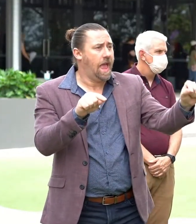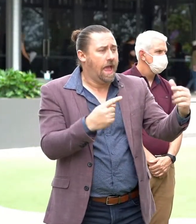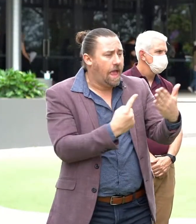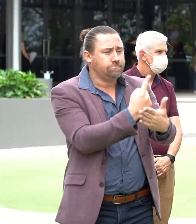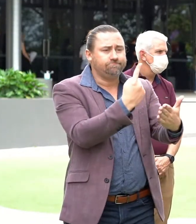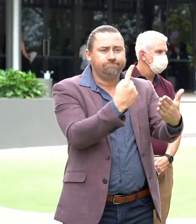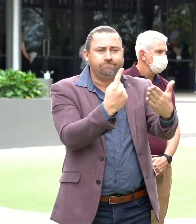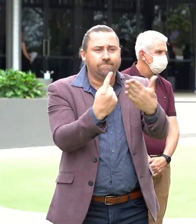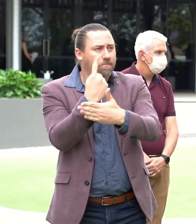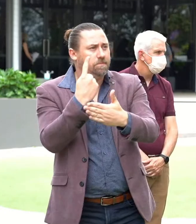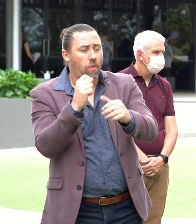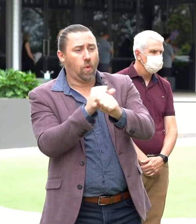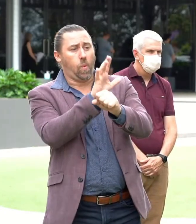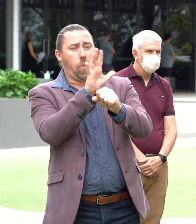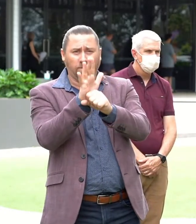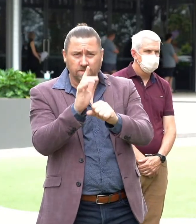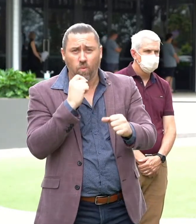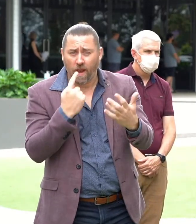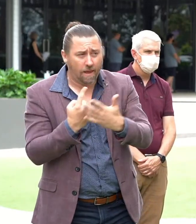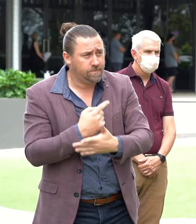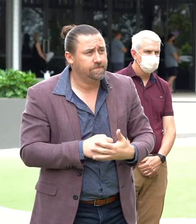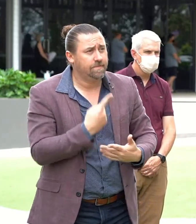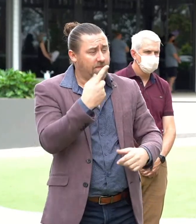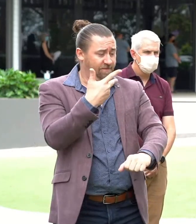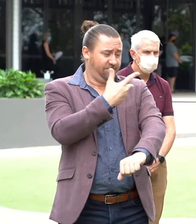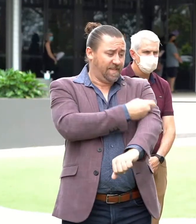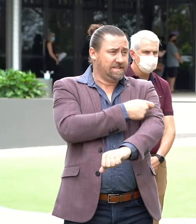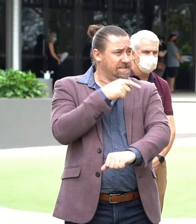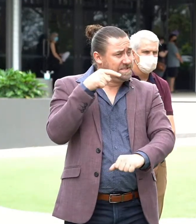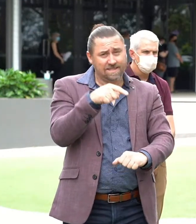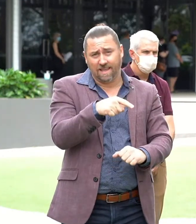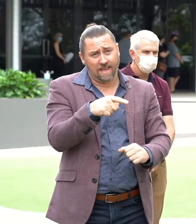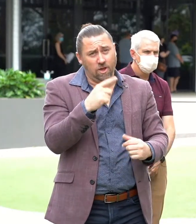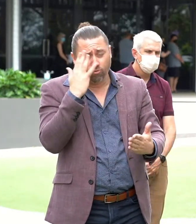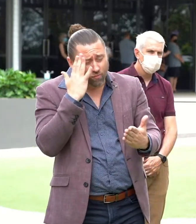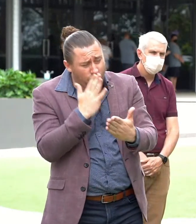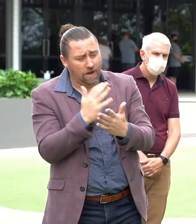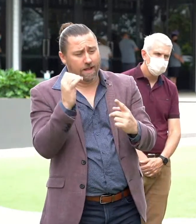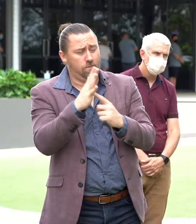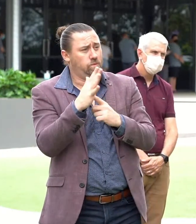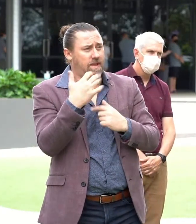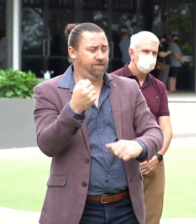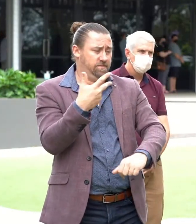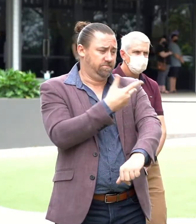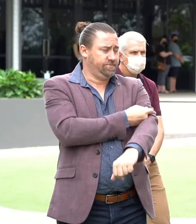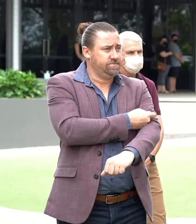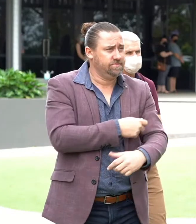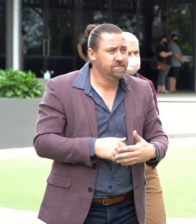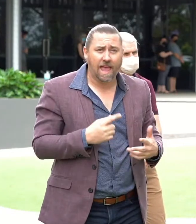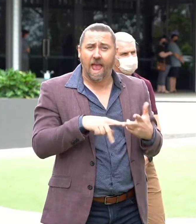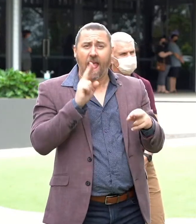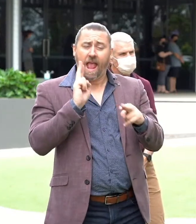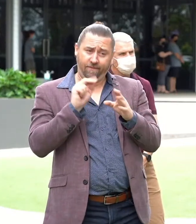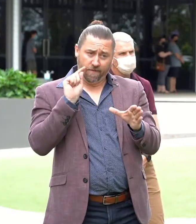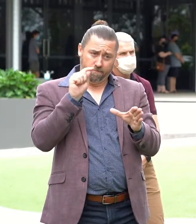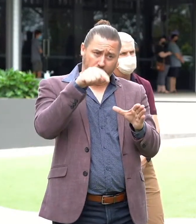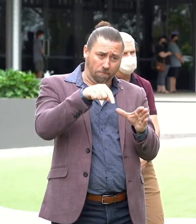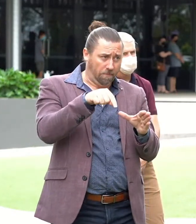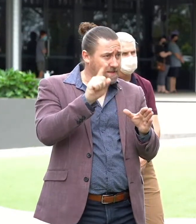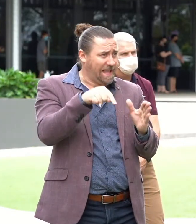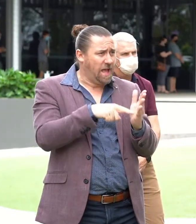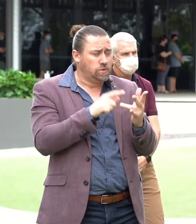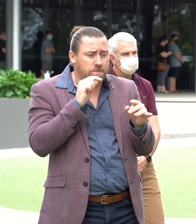reason vaccination is so critical is that we've only got 3 methods to manage coronavirus once it is in the community. So